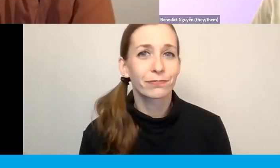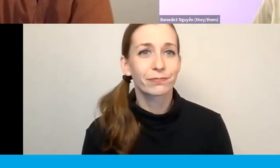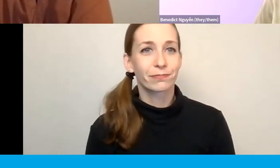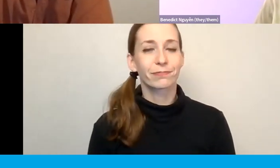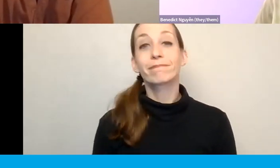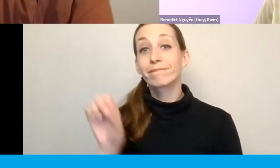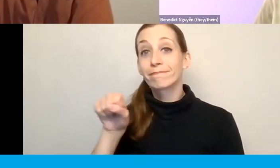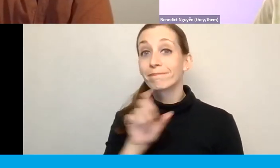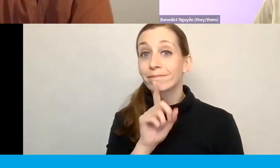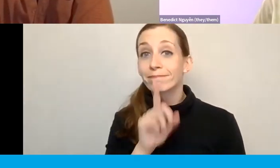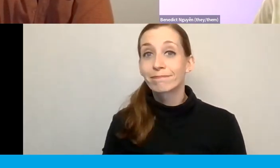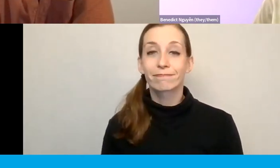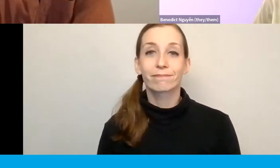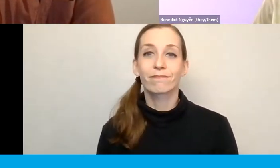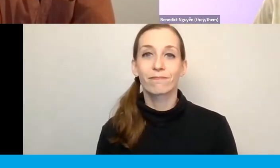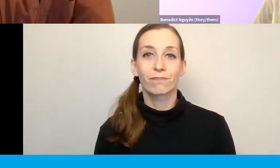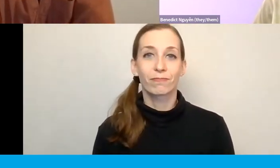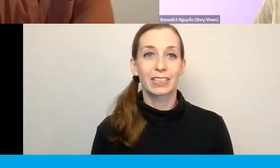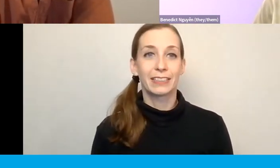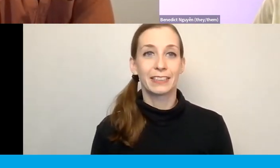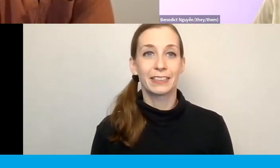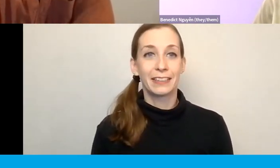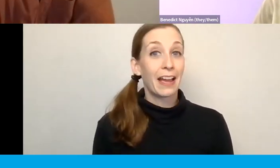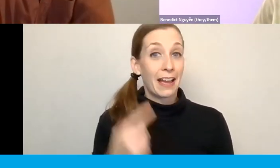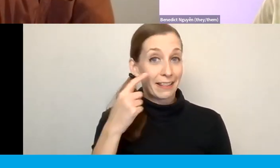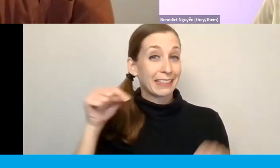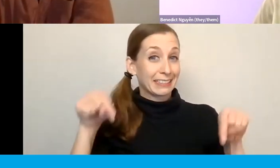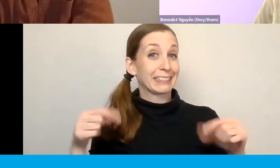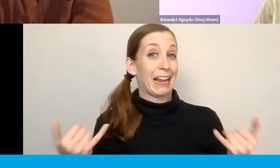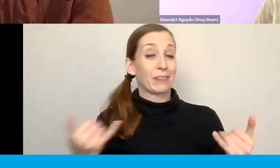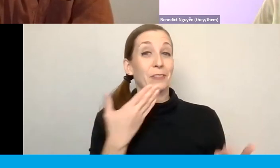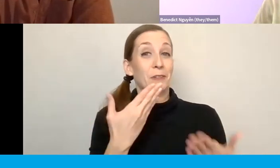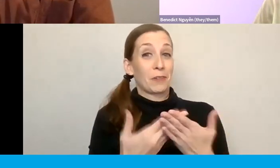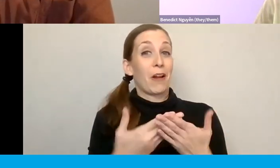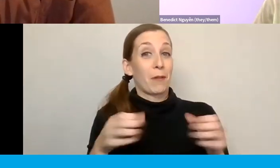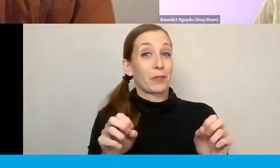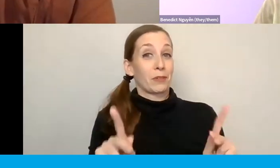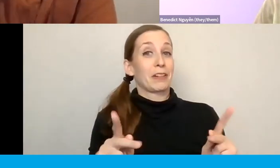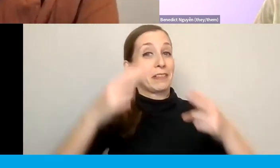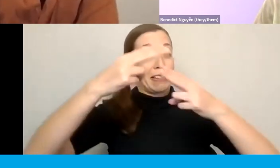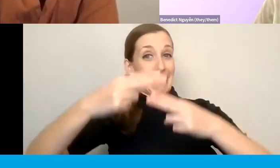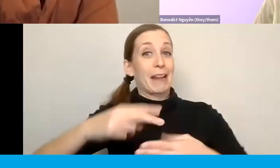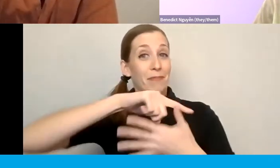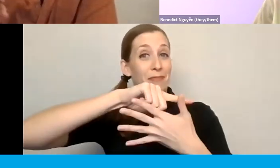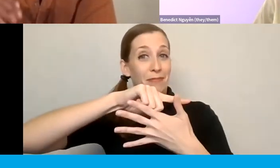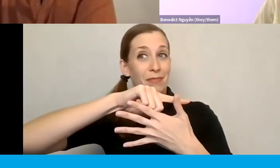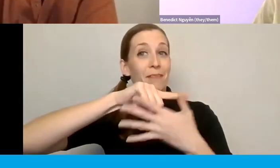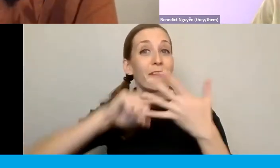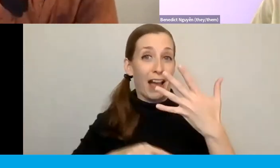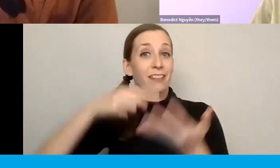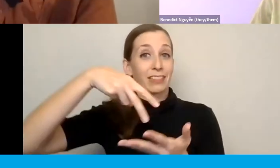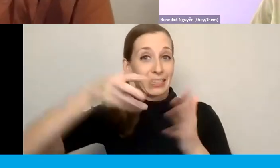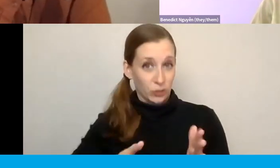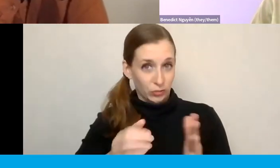Yeah, totally. It feels like a good opportunity to just name the 5 people that are in the film. They are listed in the credits